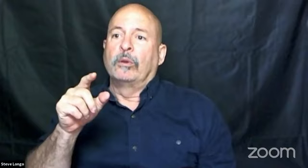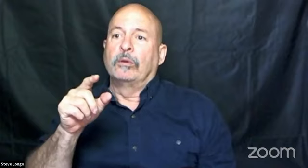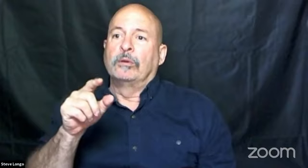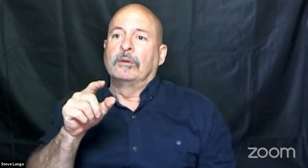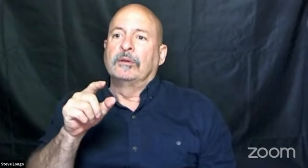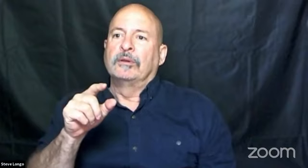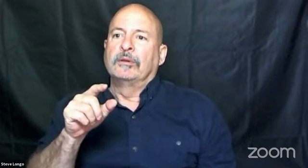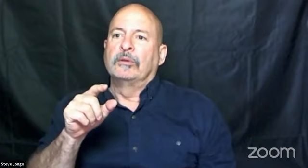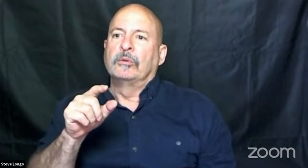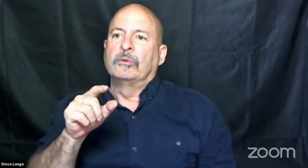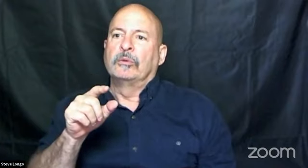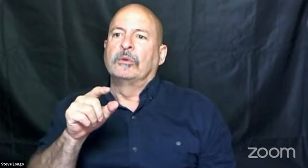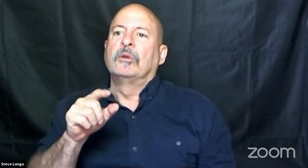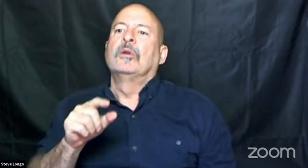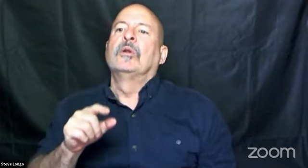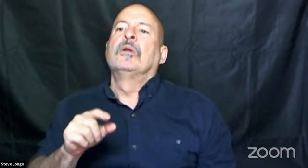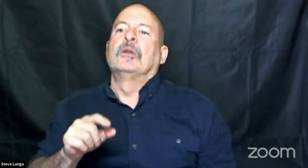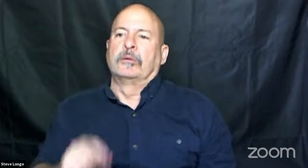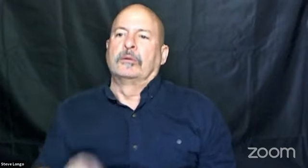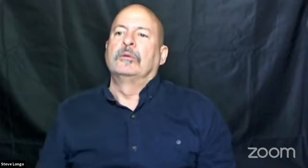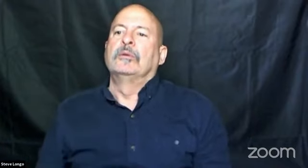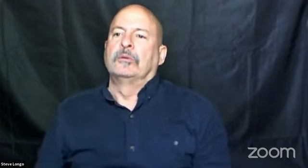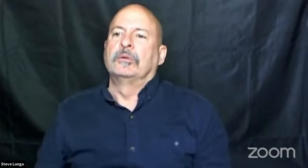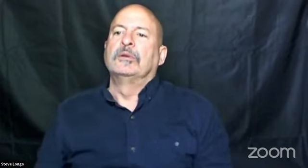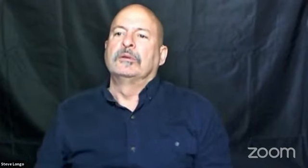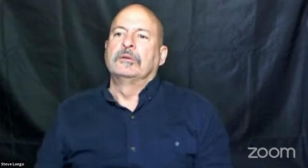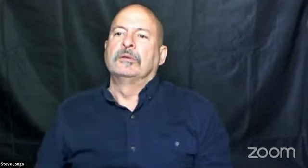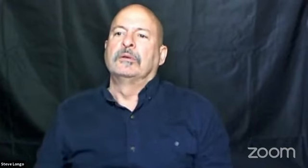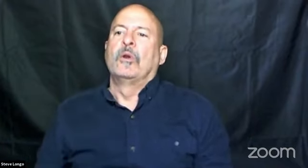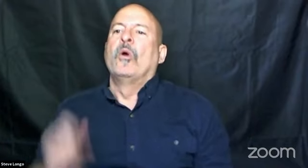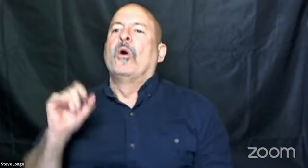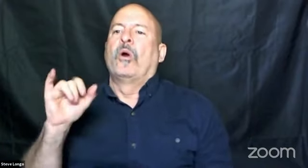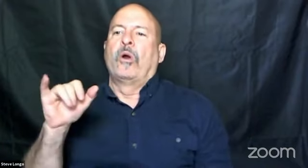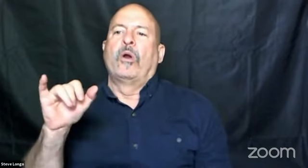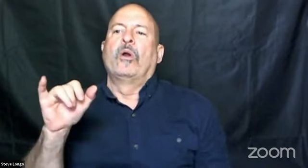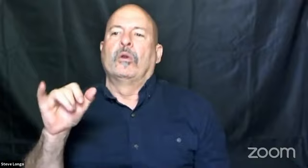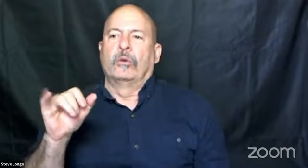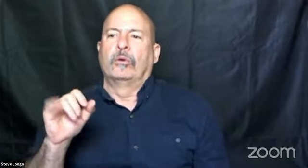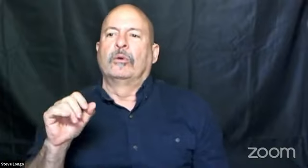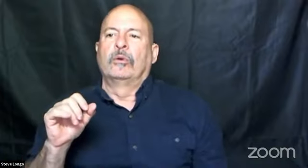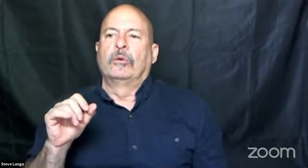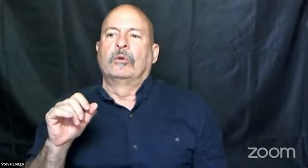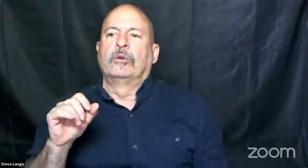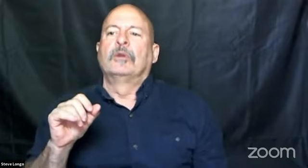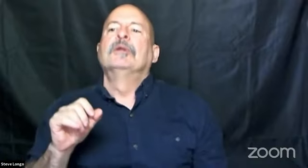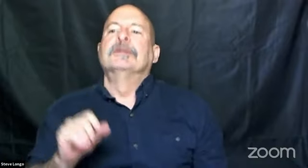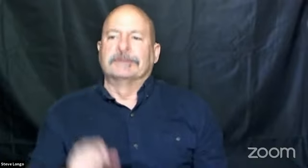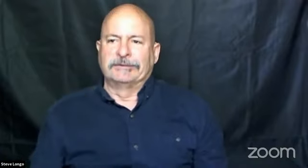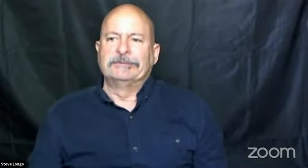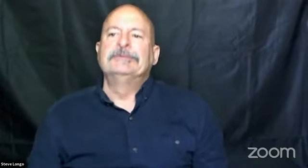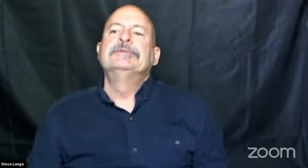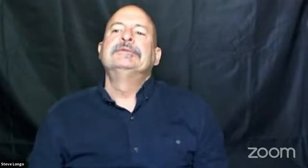And then Trisha's saying, because you're spotlighted, the people on YouTube cannot see anybody else's video. So if you could just shadow what